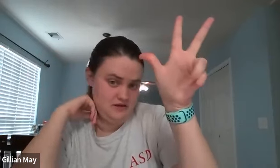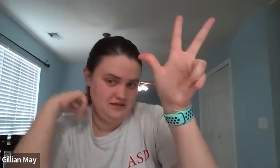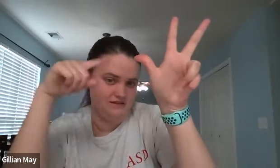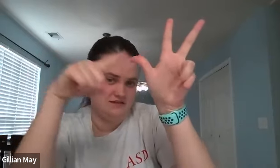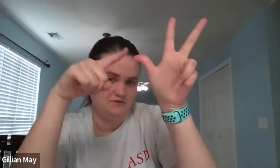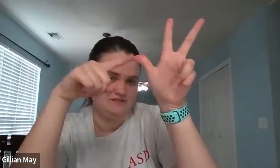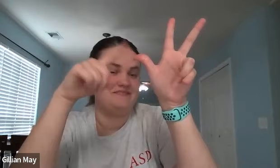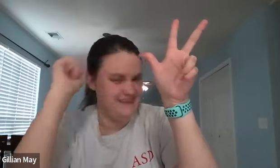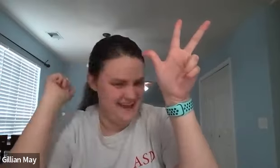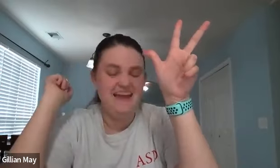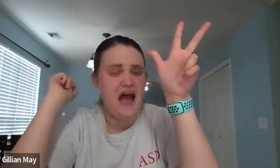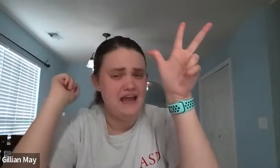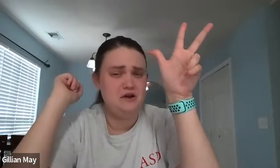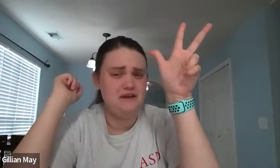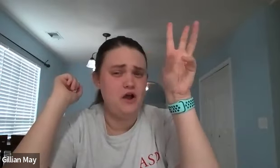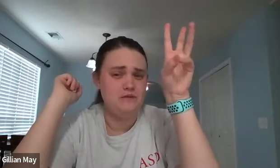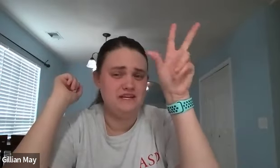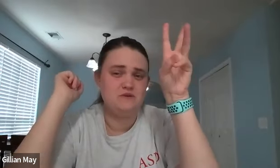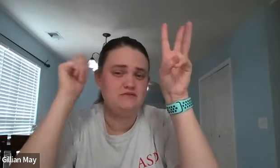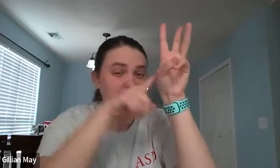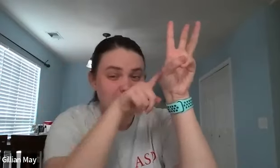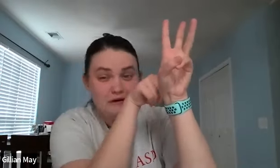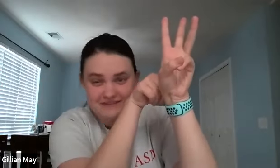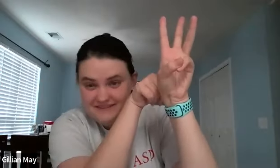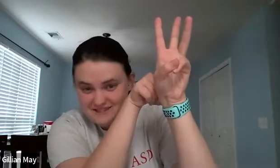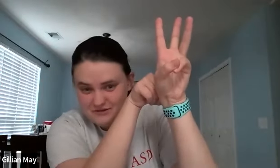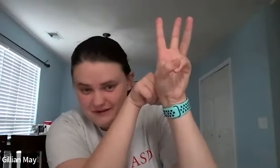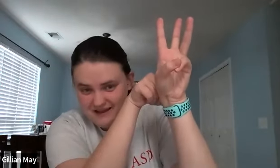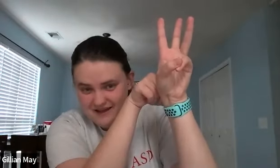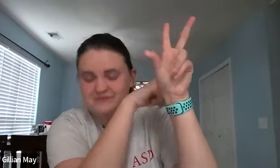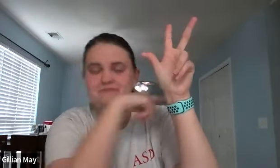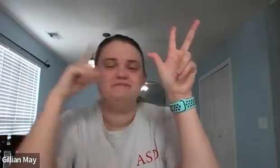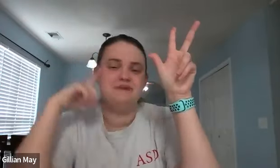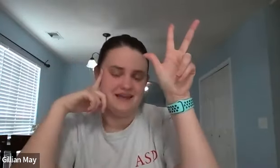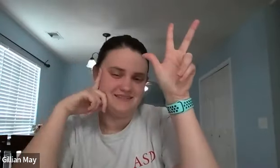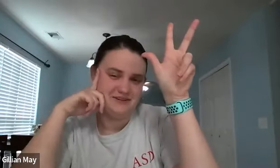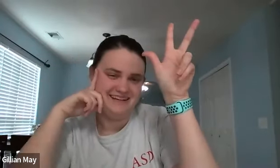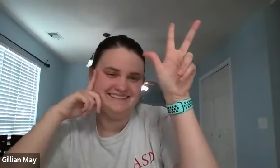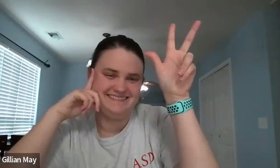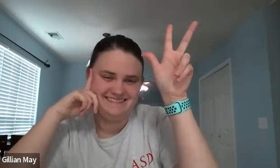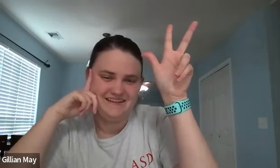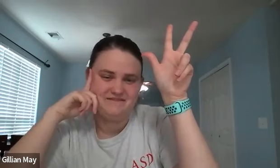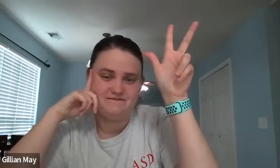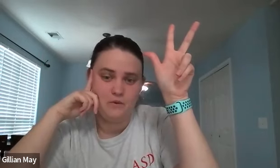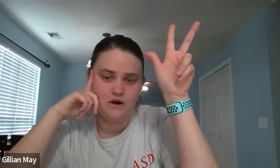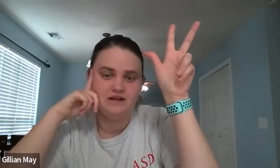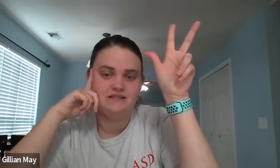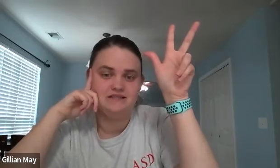3. So 3 is that, yeah. I know it's hard because we learned this growing up. But yes, 3, 4,